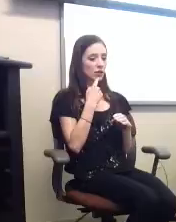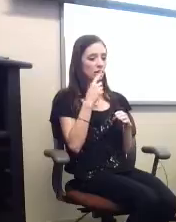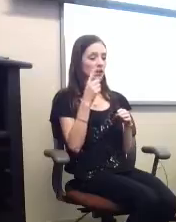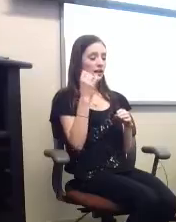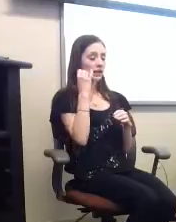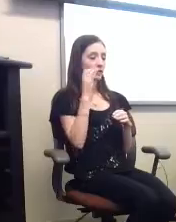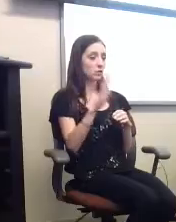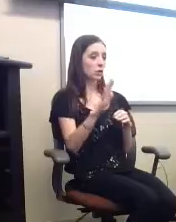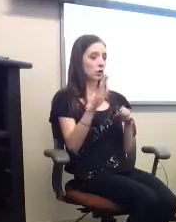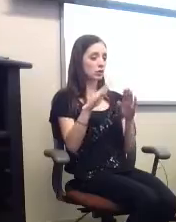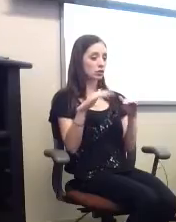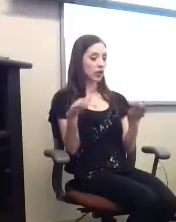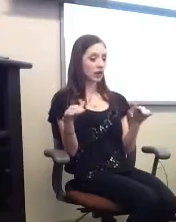a dependent because she made less than